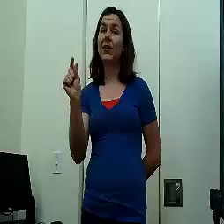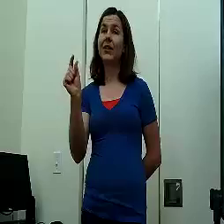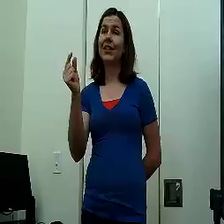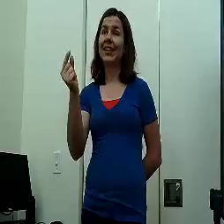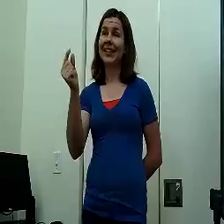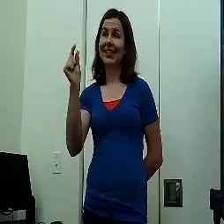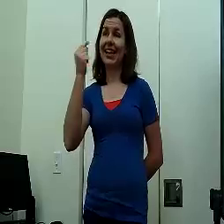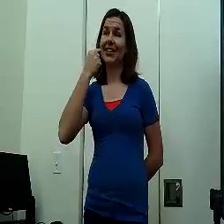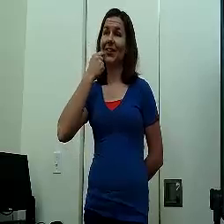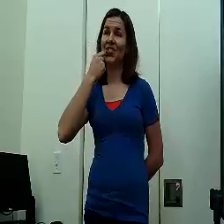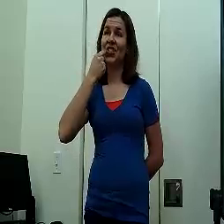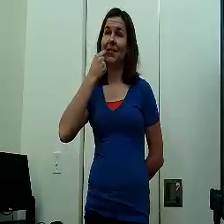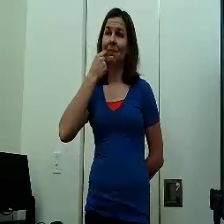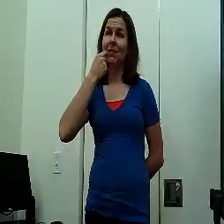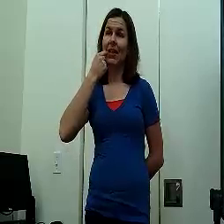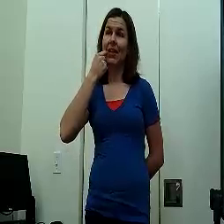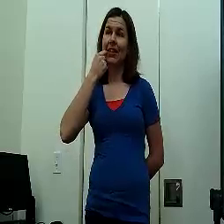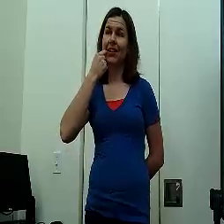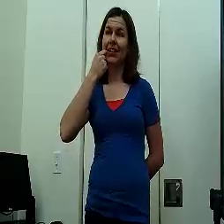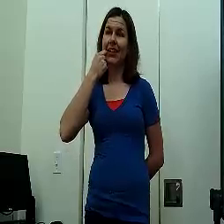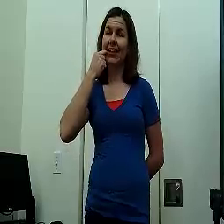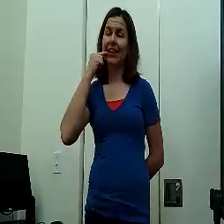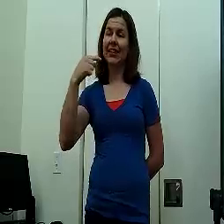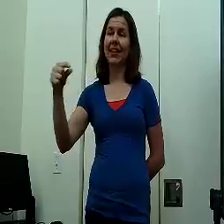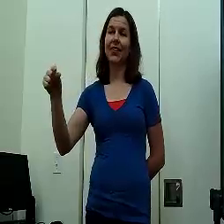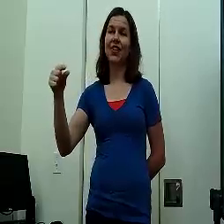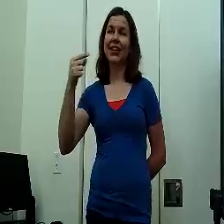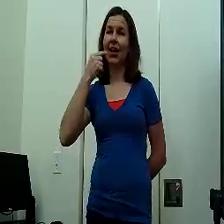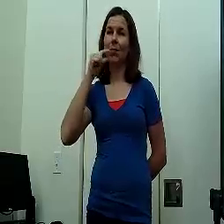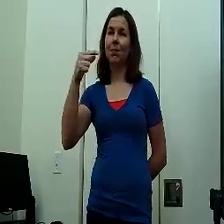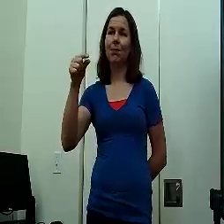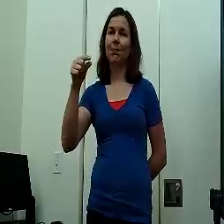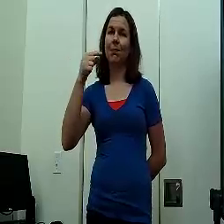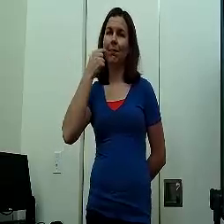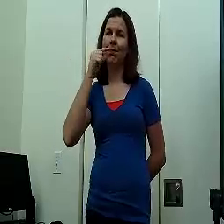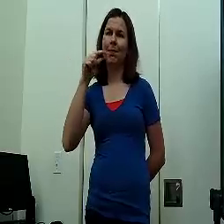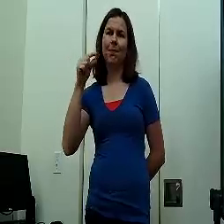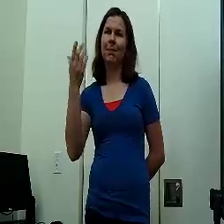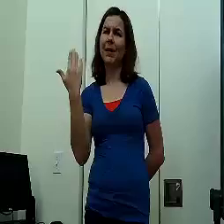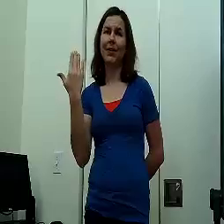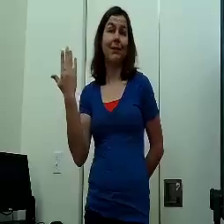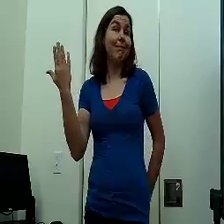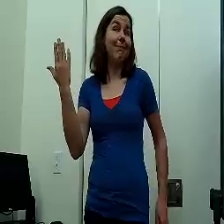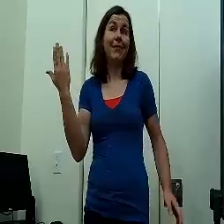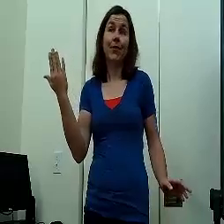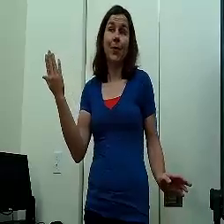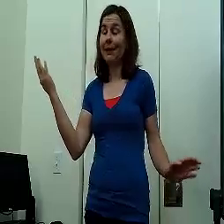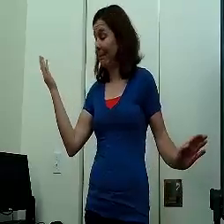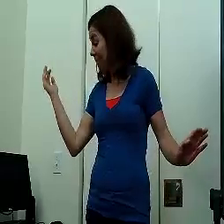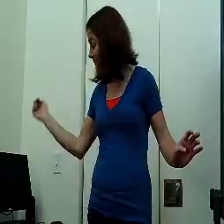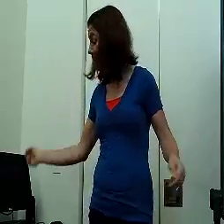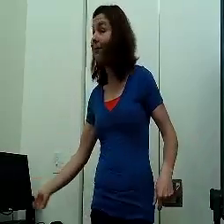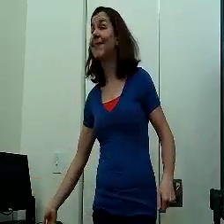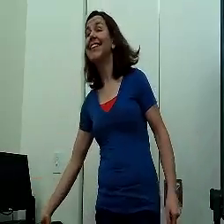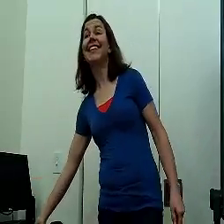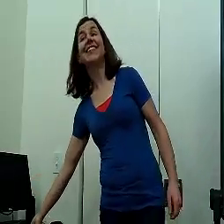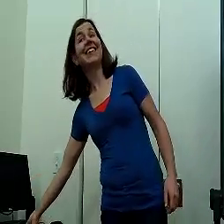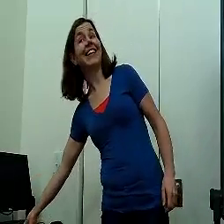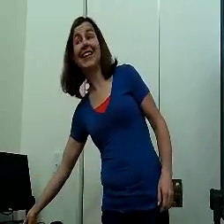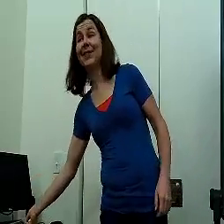Pickled in C sign. So it's a G, starts in like this and then shakes out. Pickled. Weird. Don't know why. Is what This